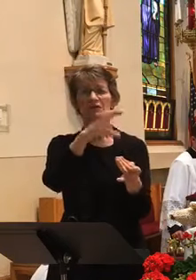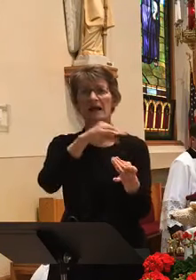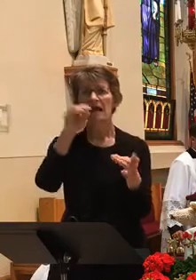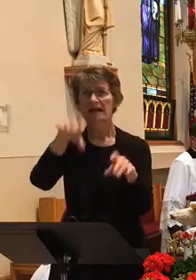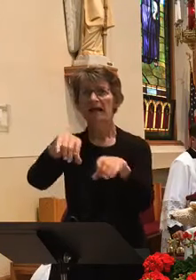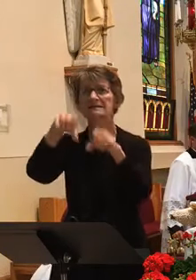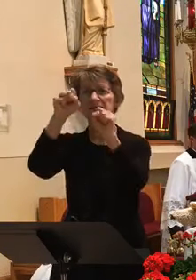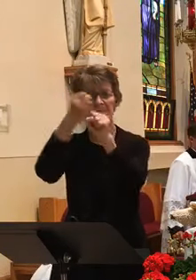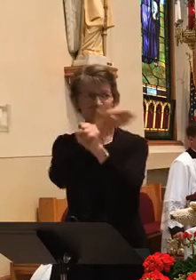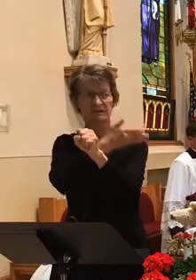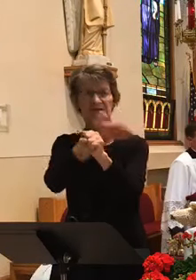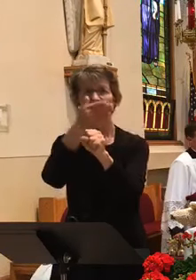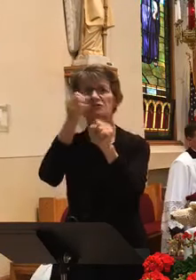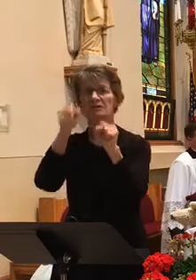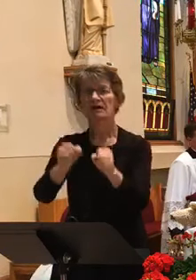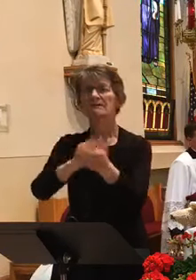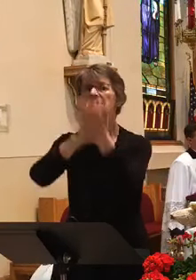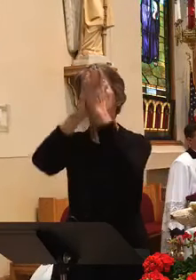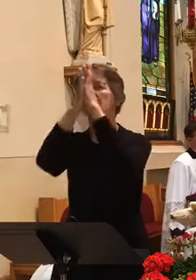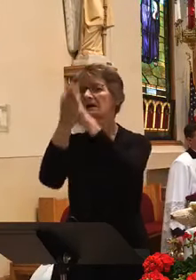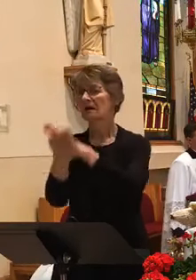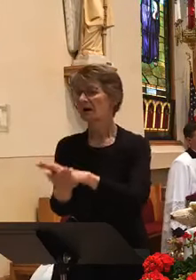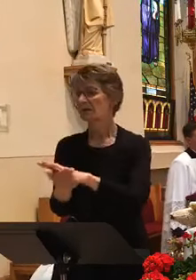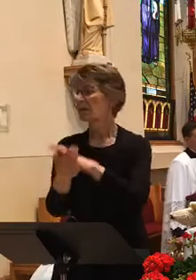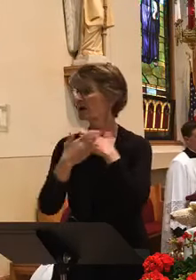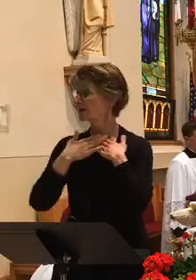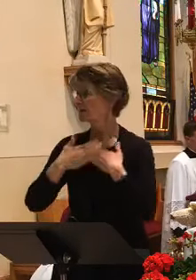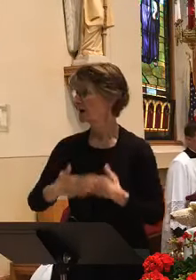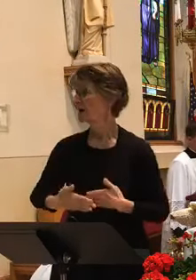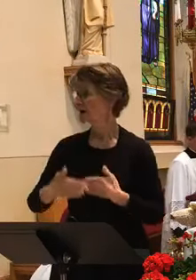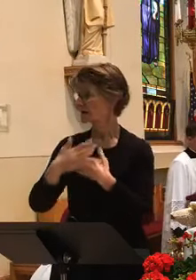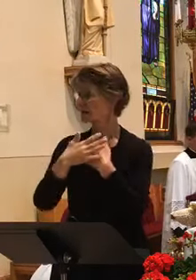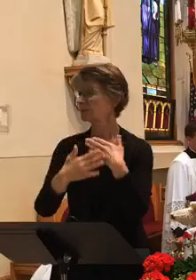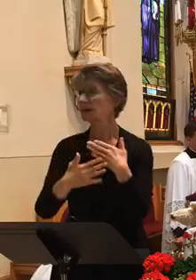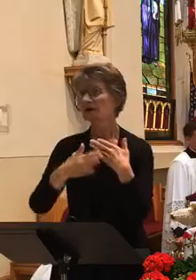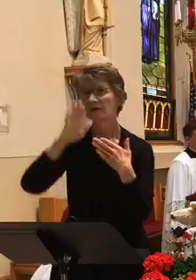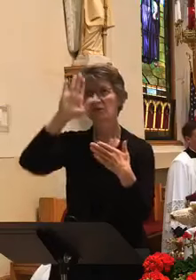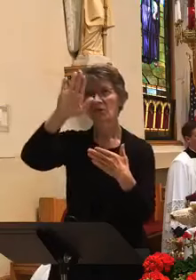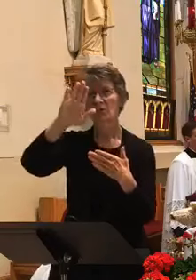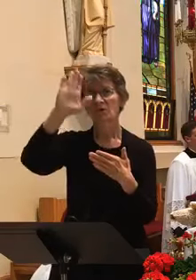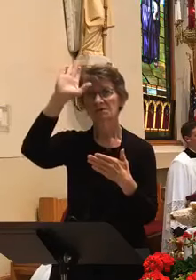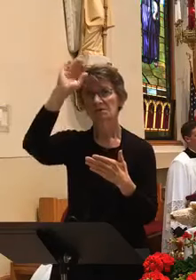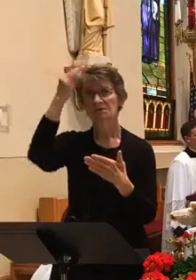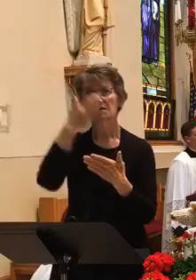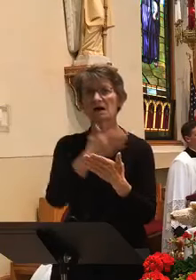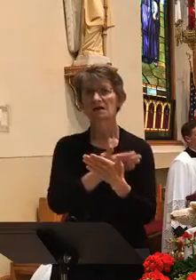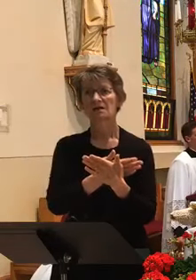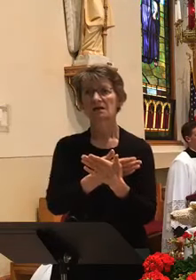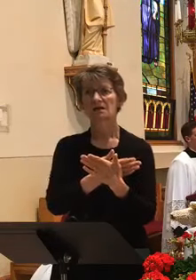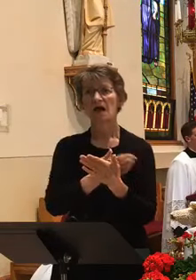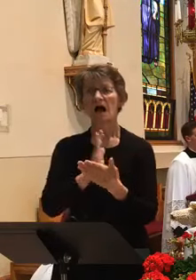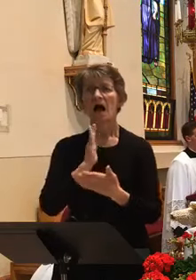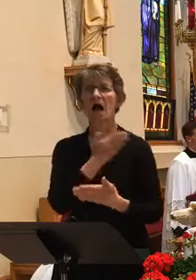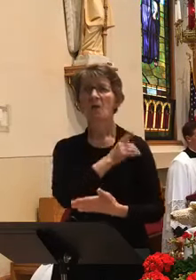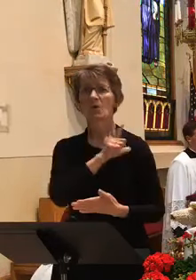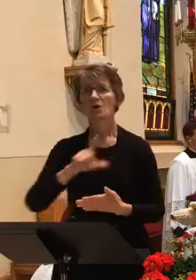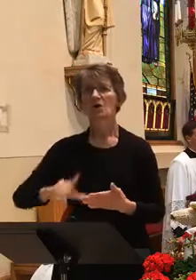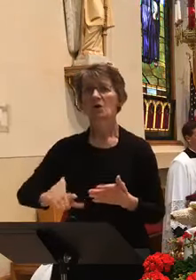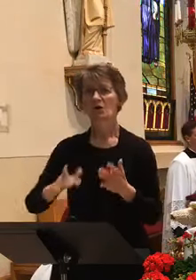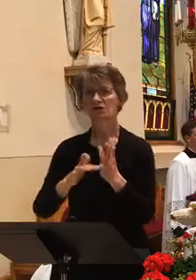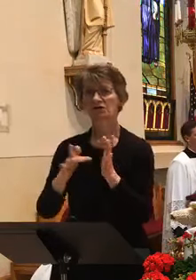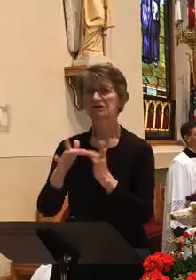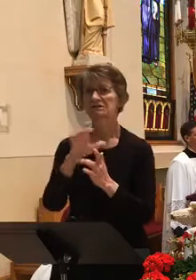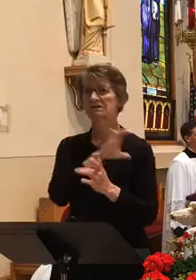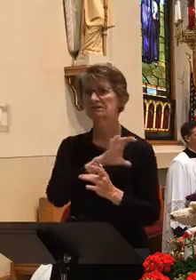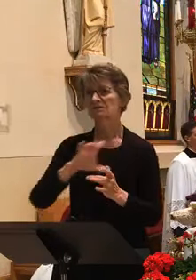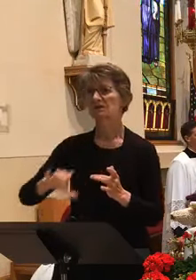acceptable, so that it may become for us the body and the blood of your most beloved Son, our Lord Jesus